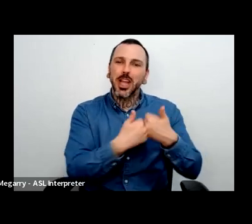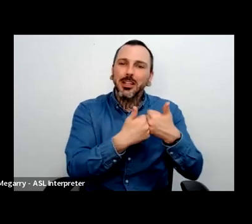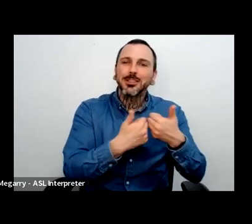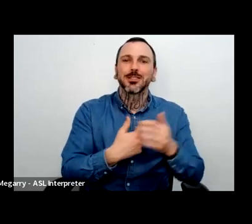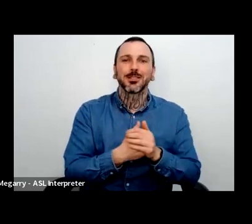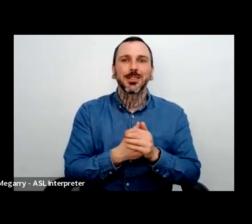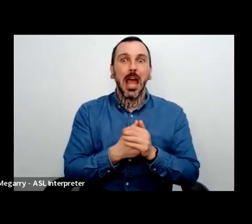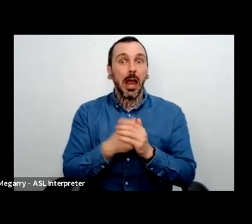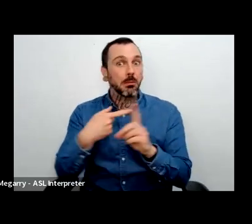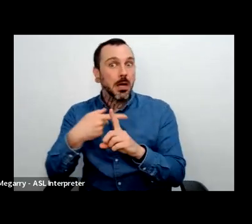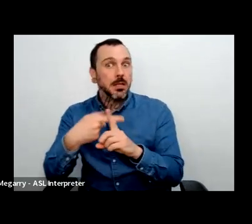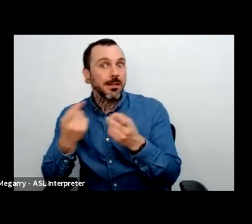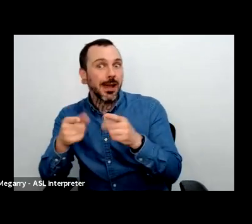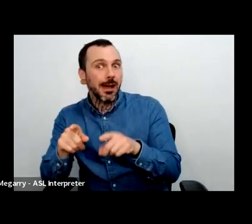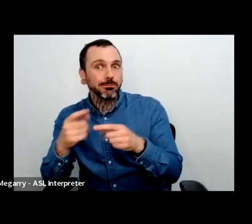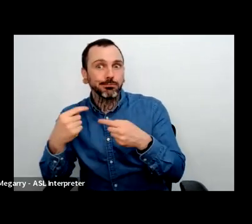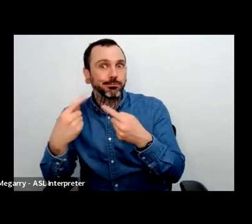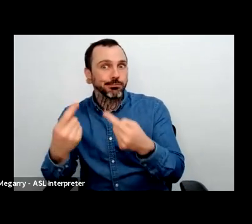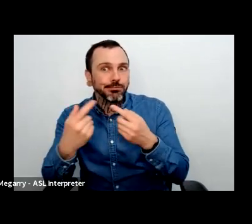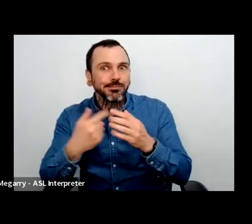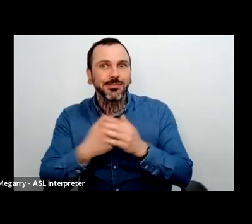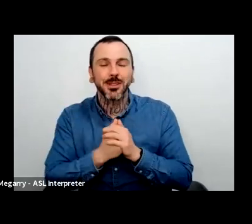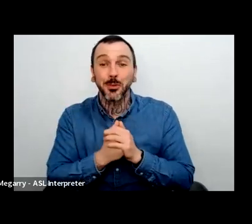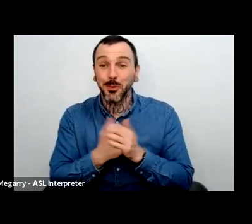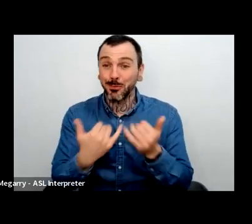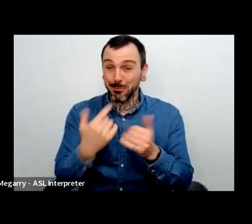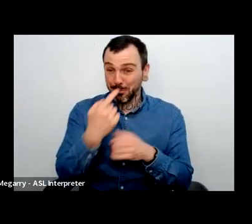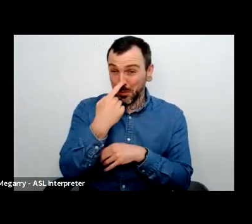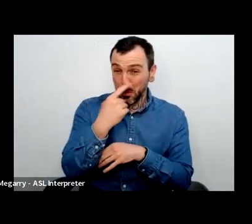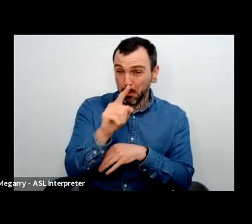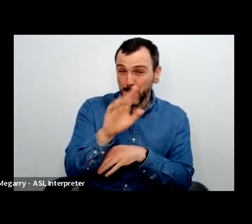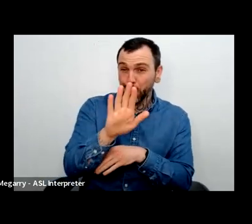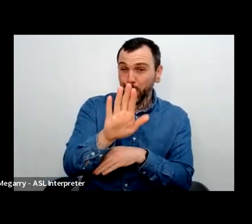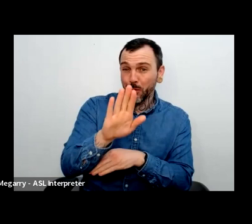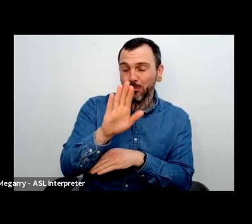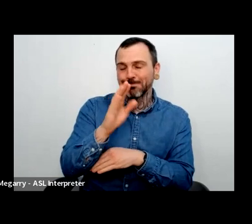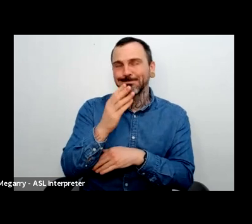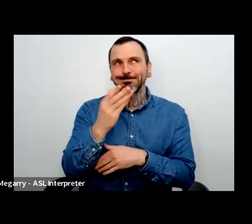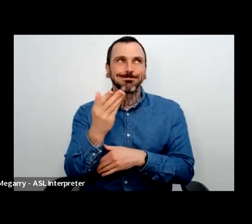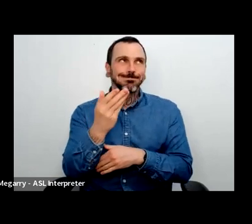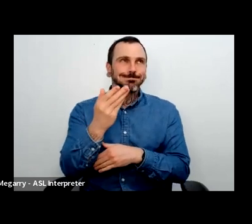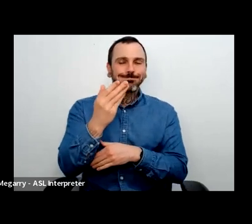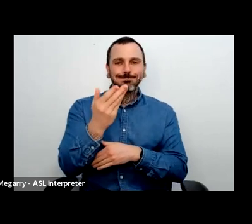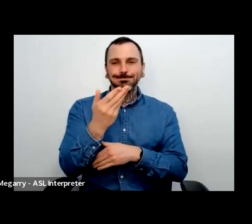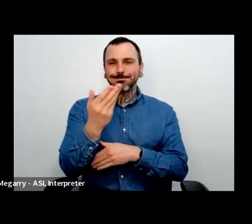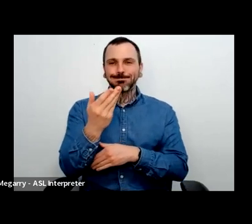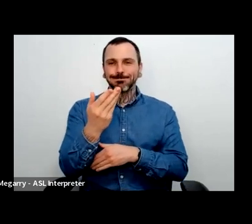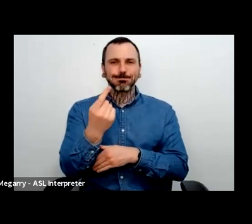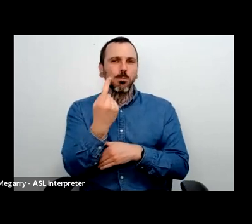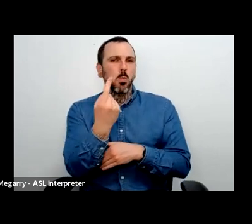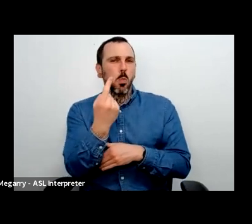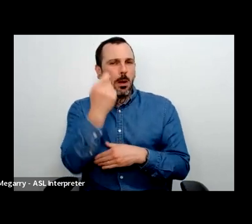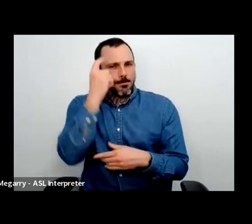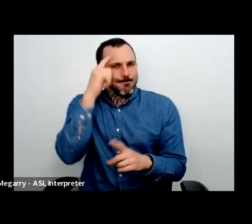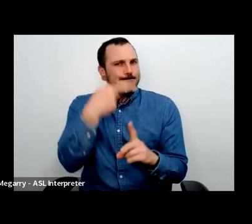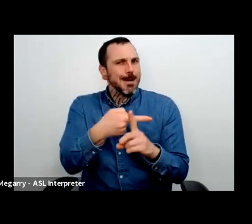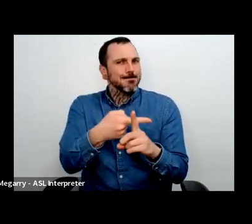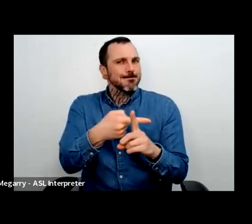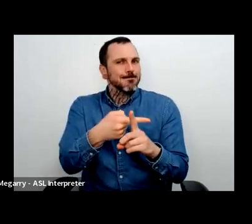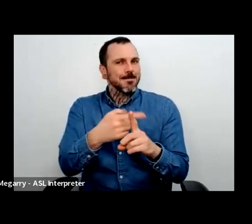So please, could people talk a little bit about what you're seeing that really excites you in